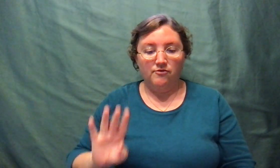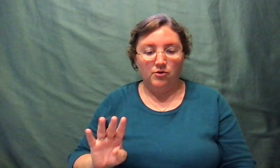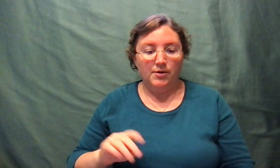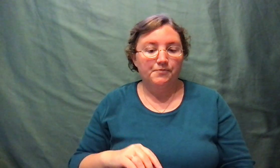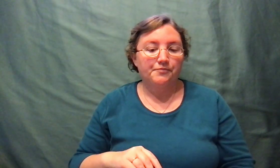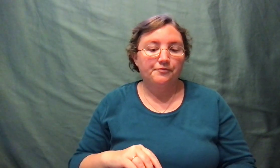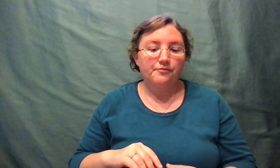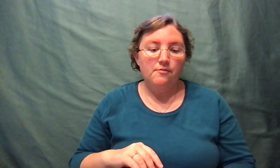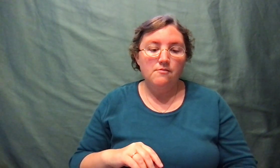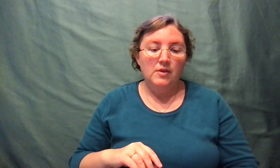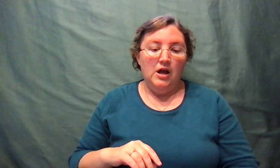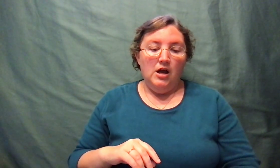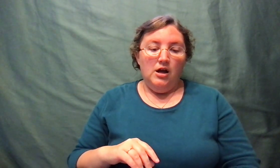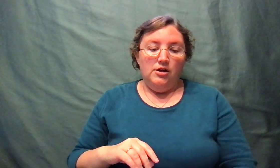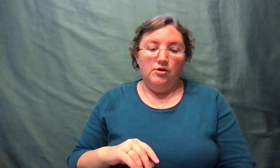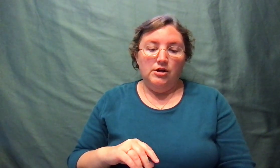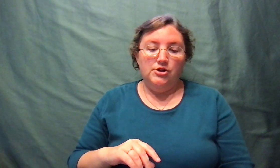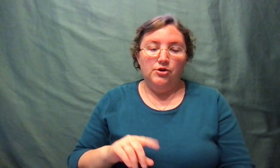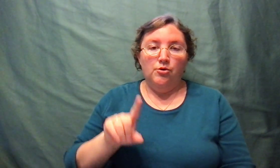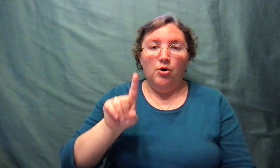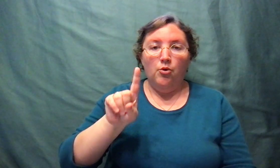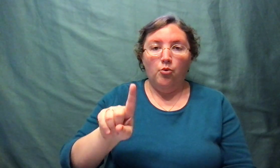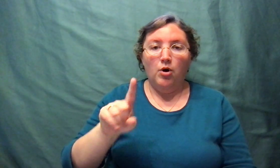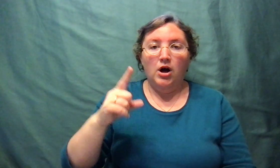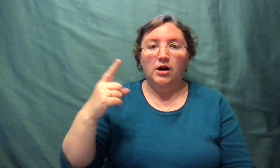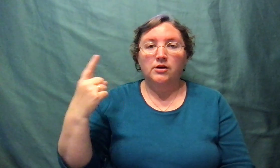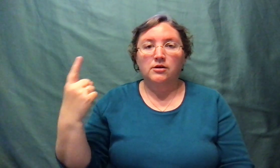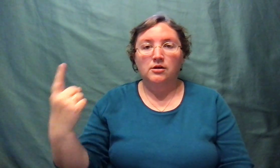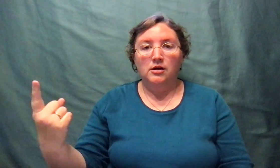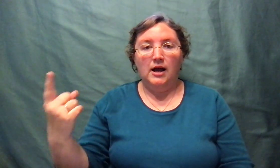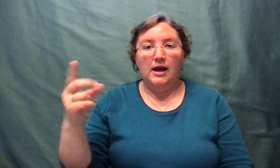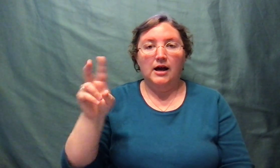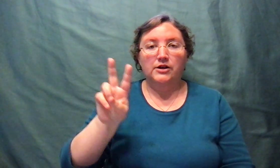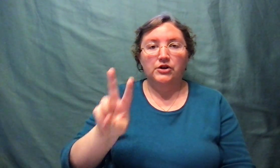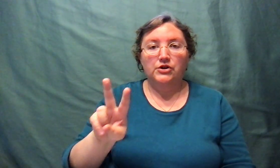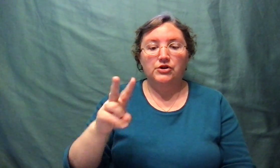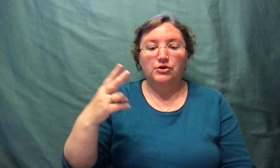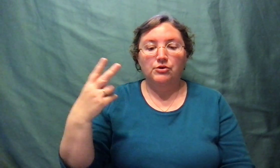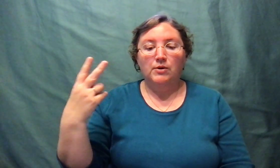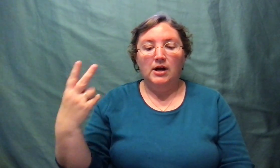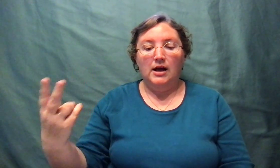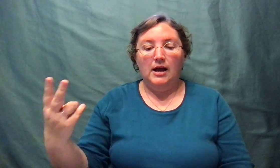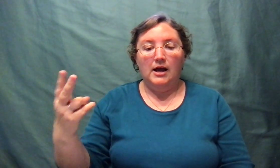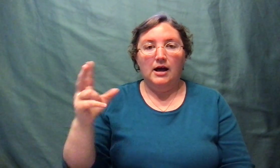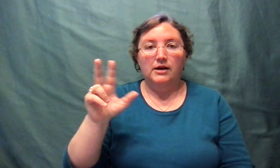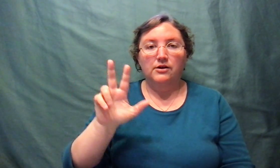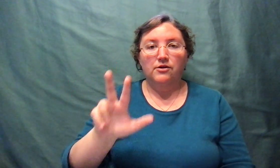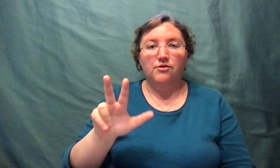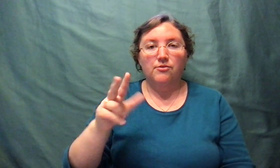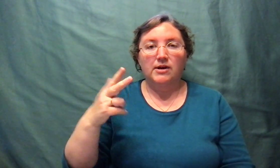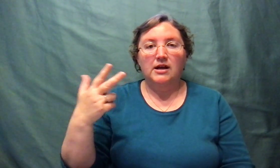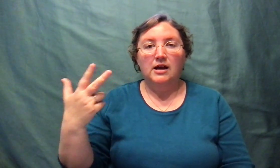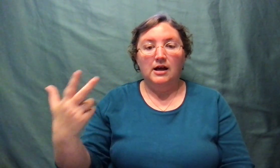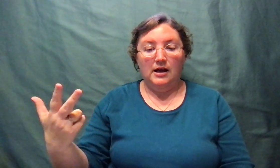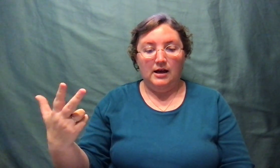4. You could do 1 and 2 and 3